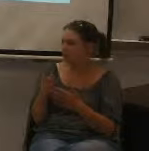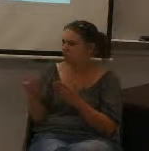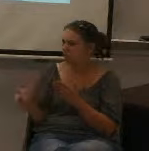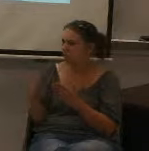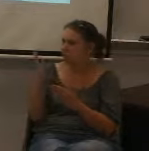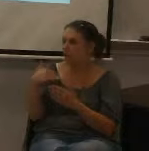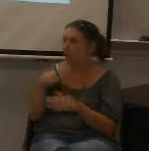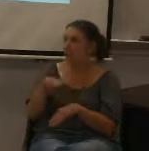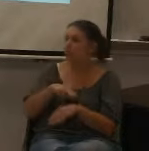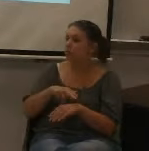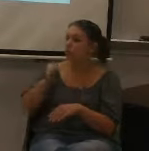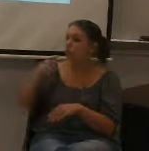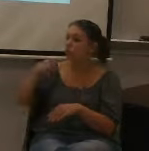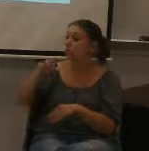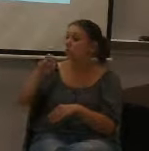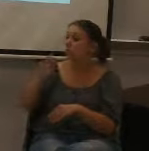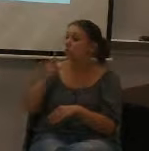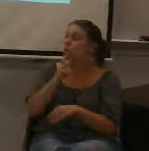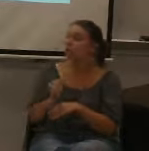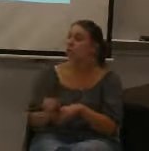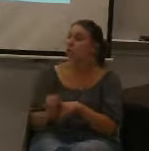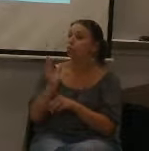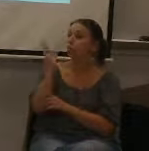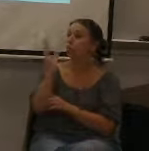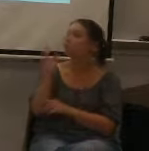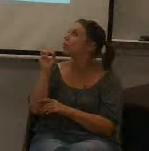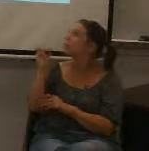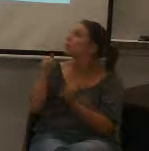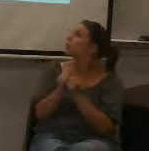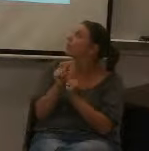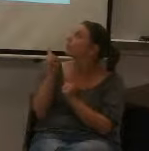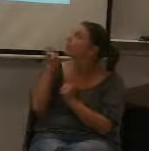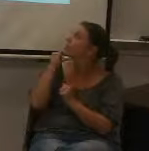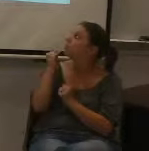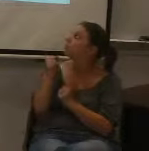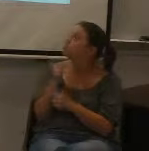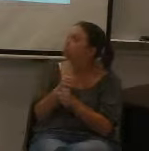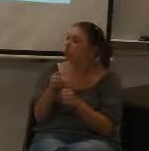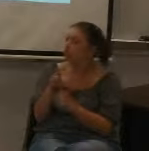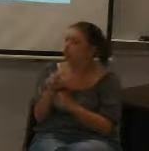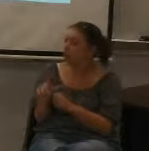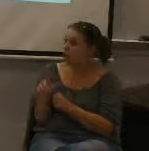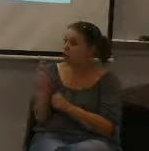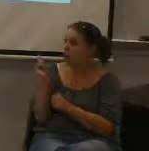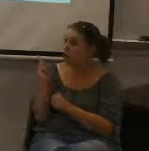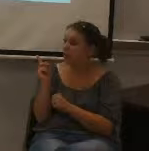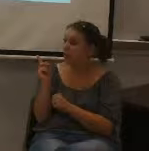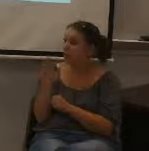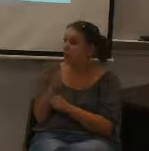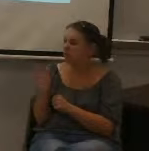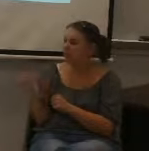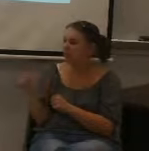In this case, if you drill a well, the water table level is about equal to where that lake was.